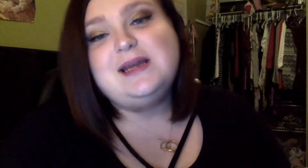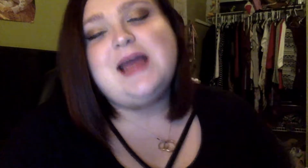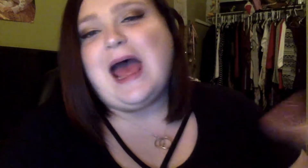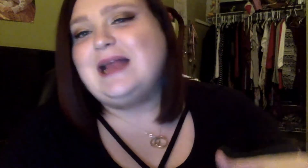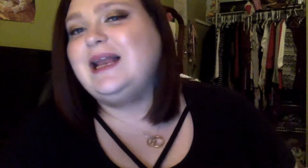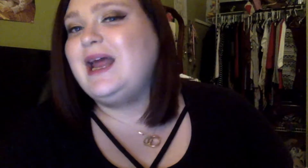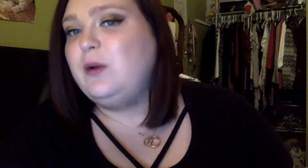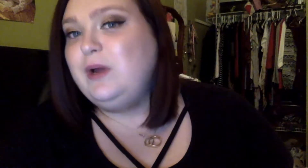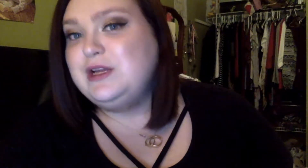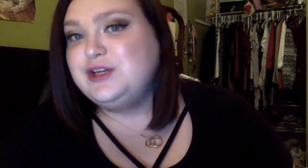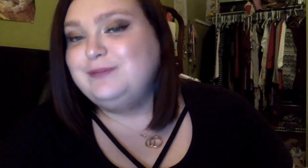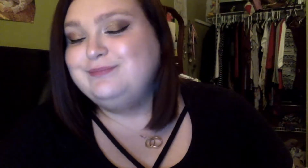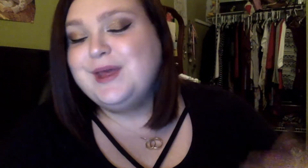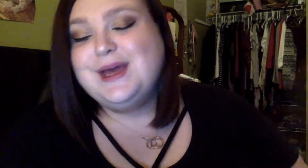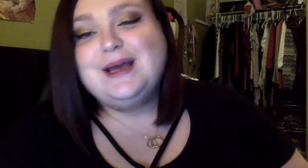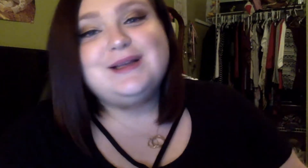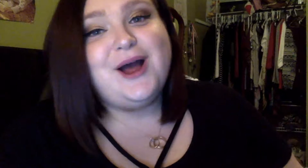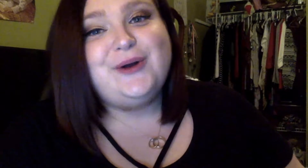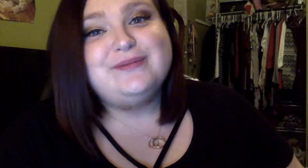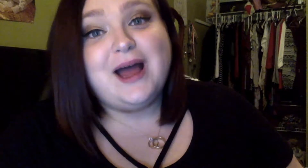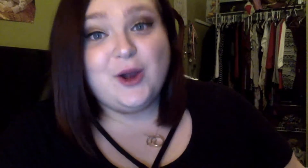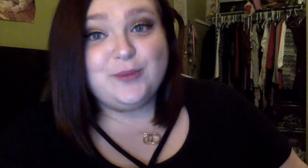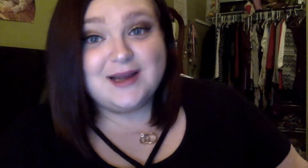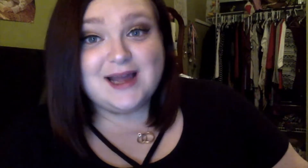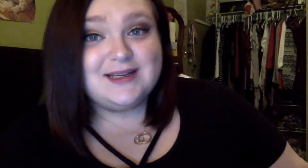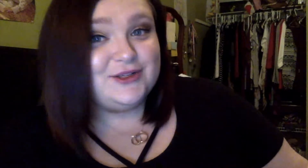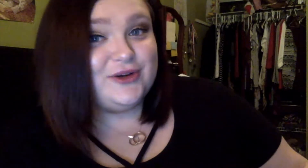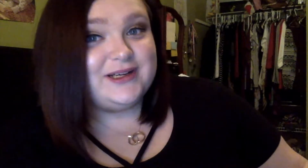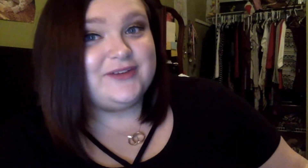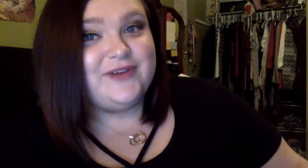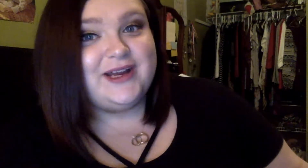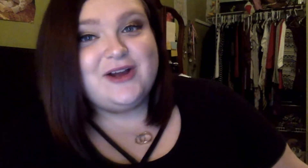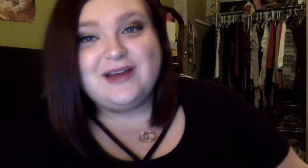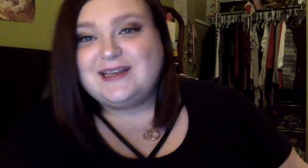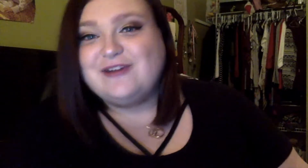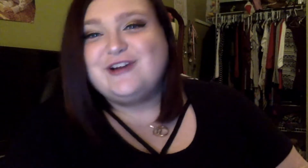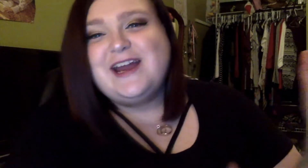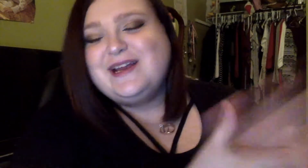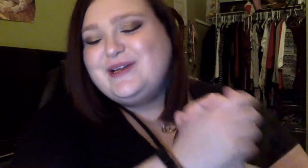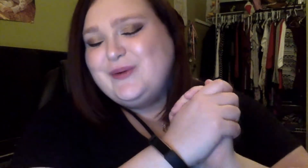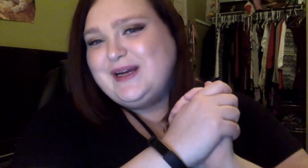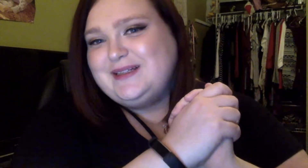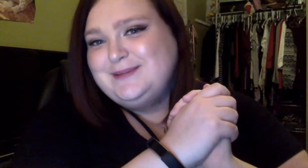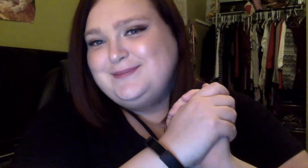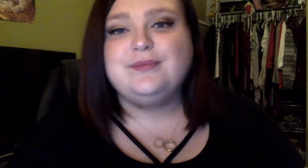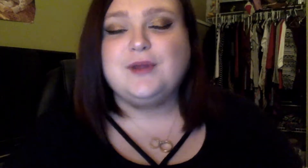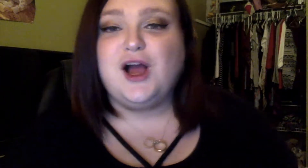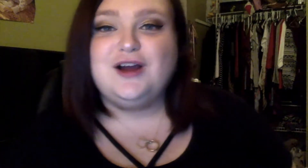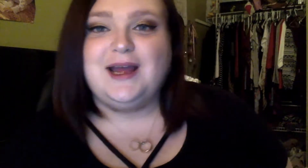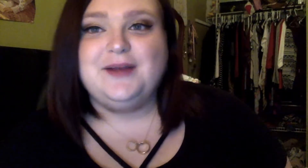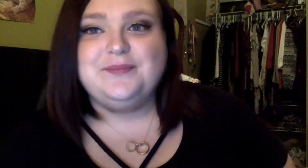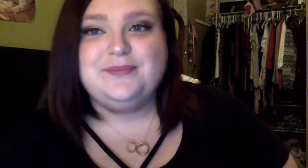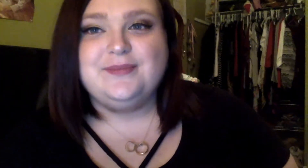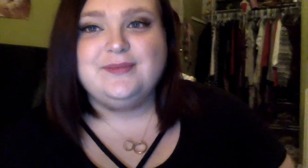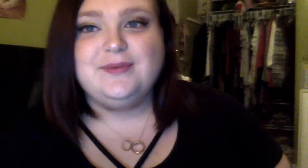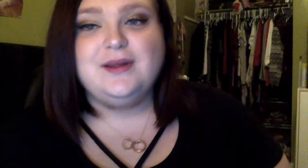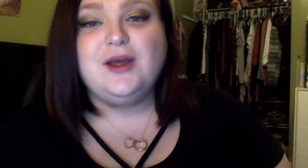as a language. So I hope you guys enjoy this video. Let's get right into it. Alright.